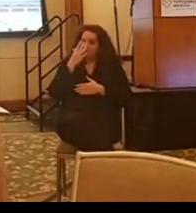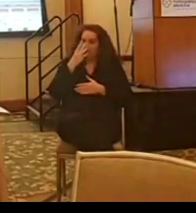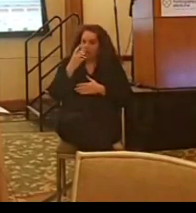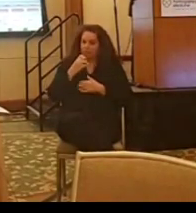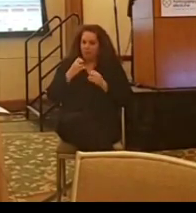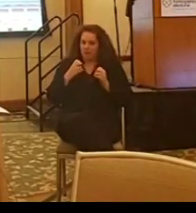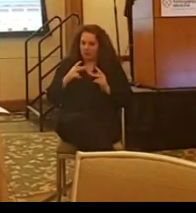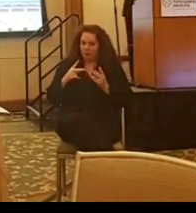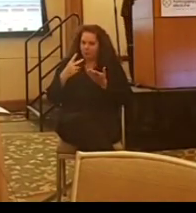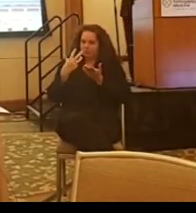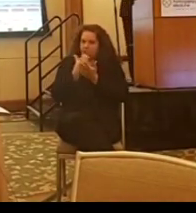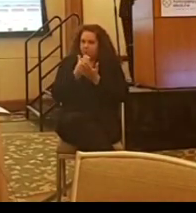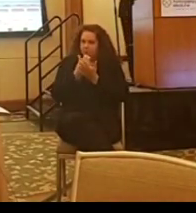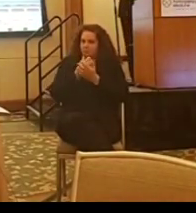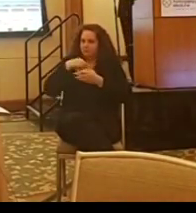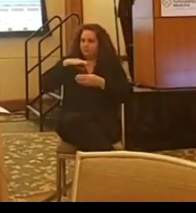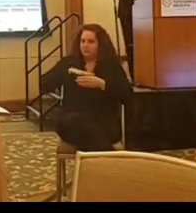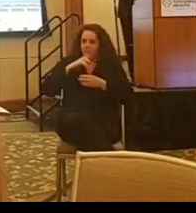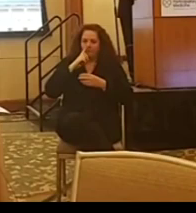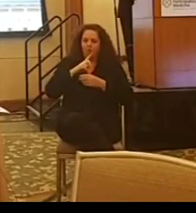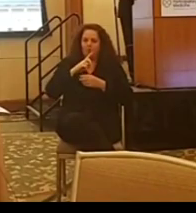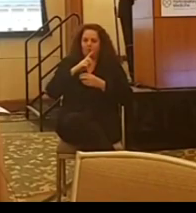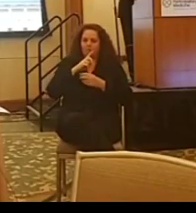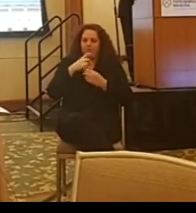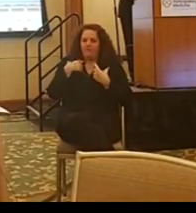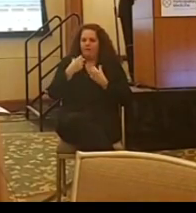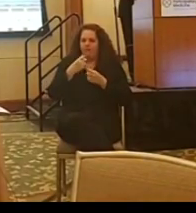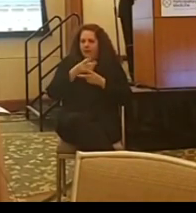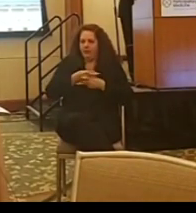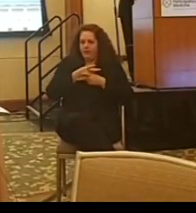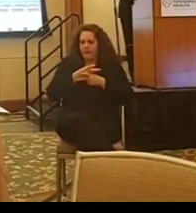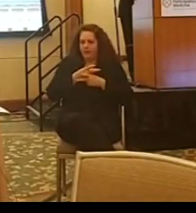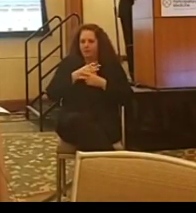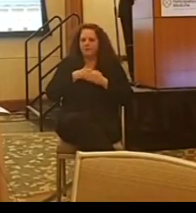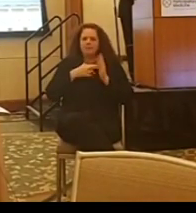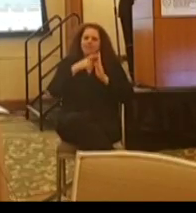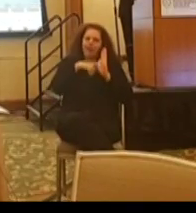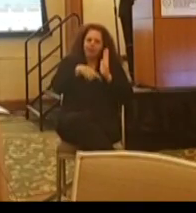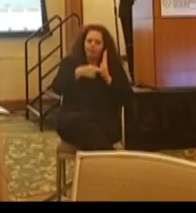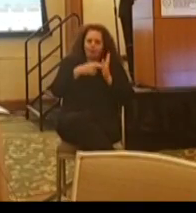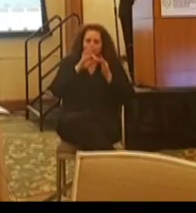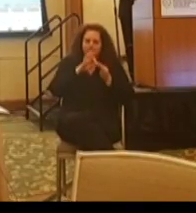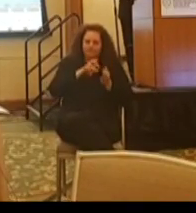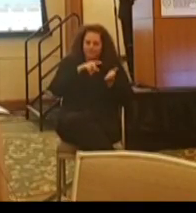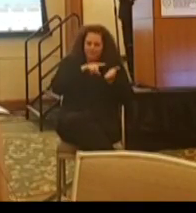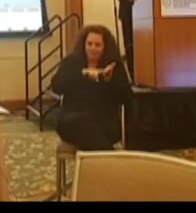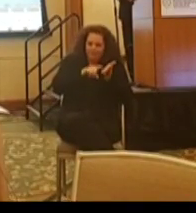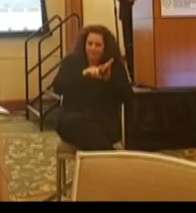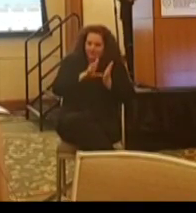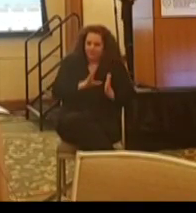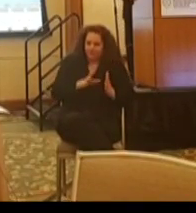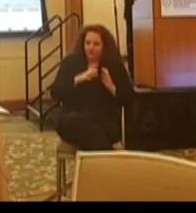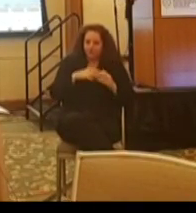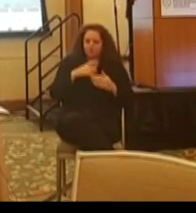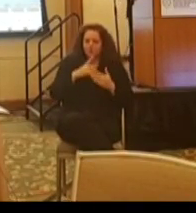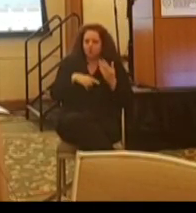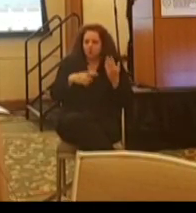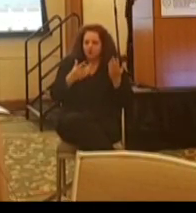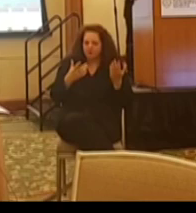think within healthcare might be. And my role kind of as a researcher, what I really bring to it is my way of